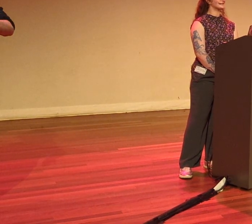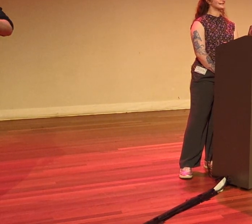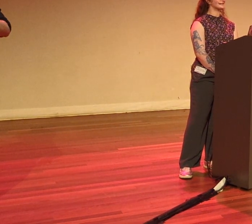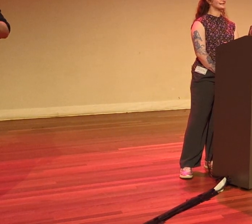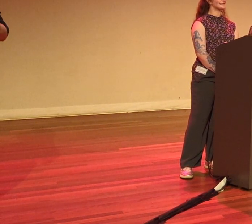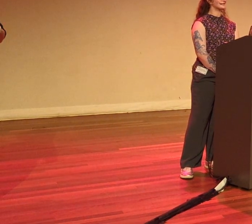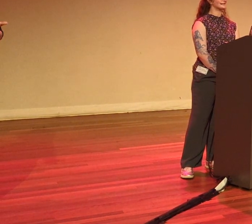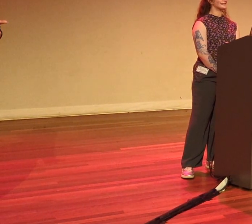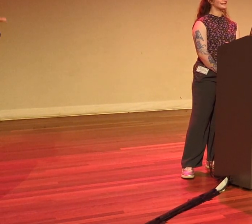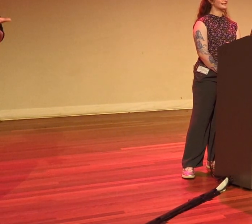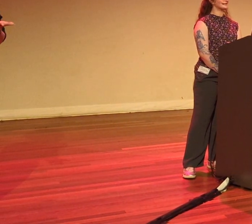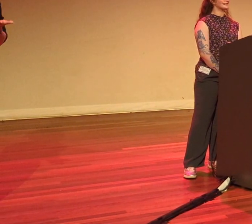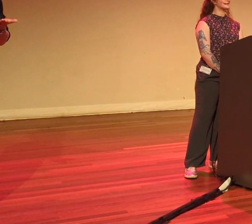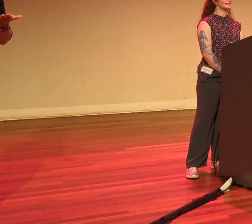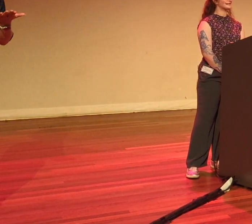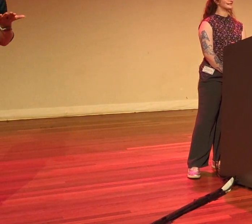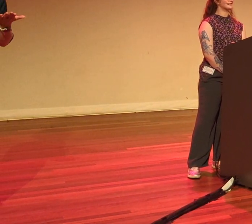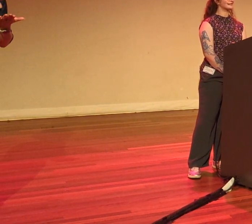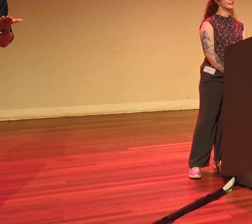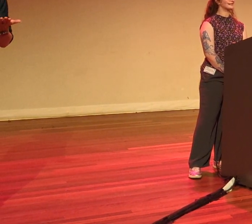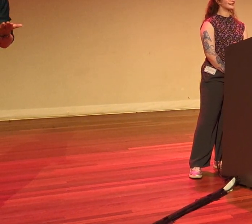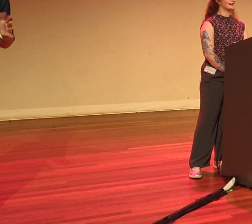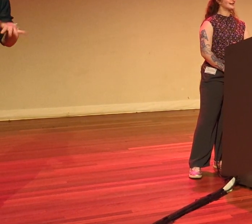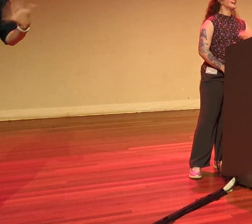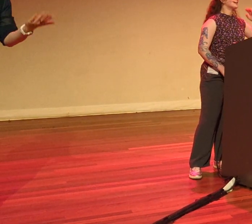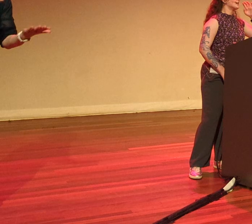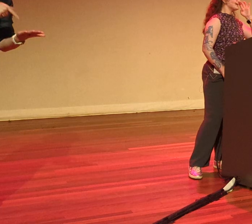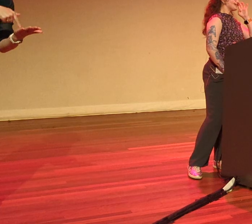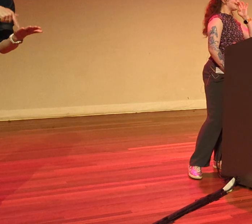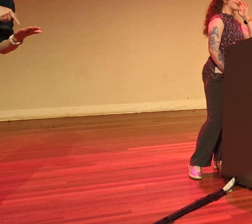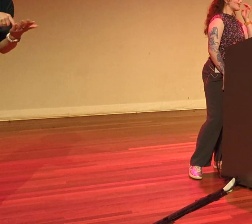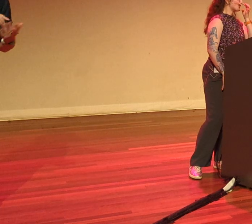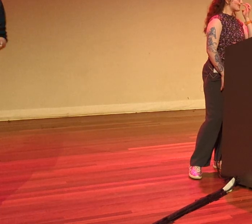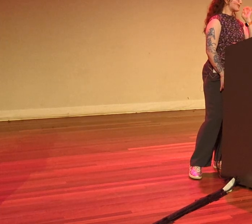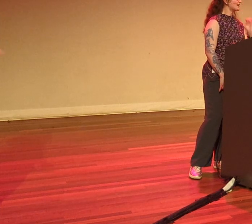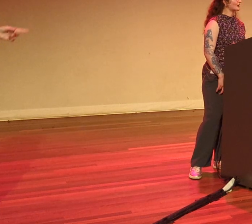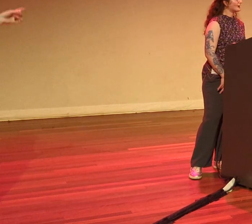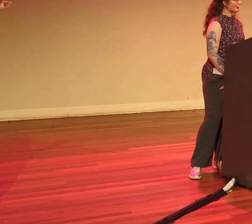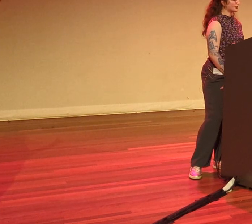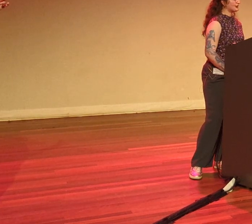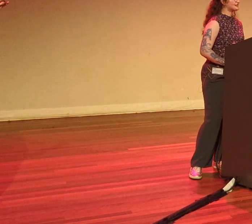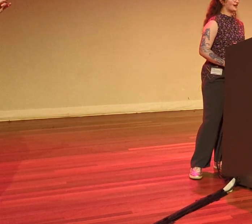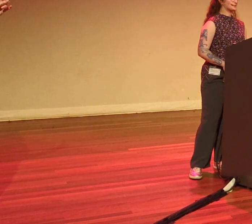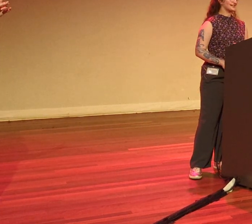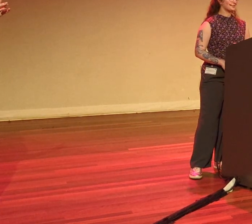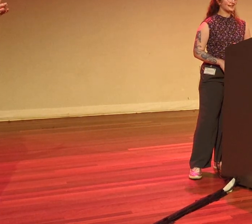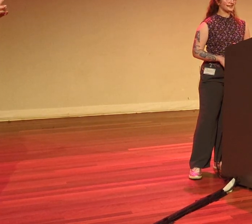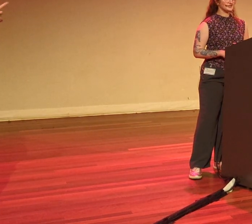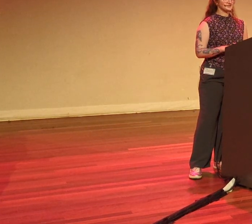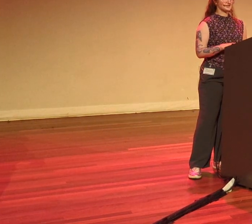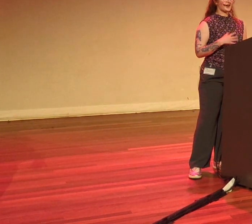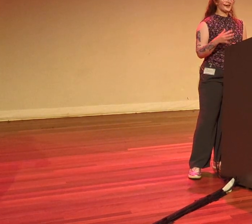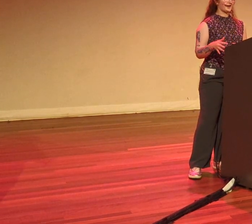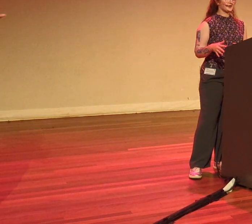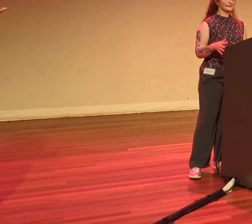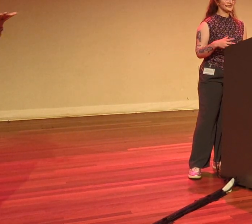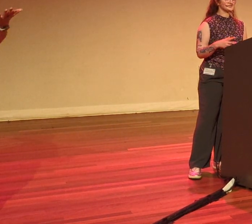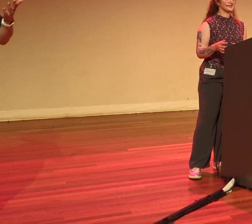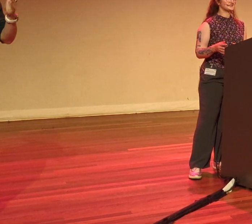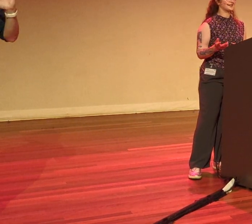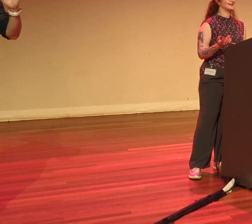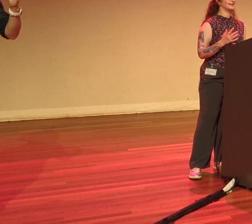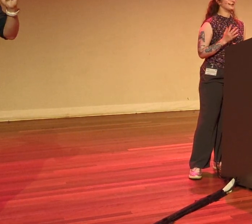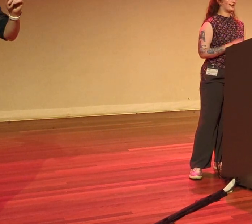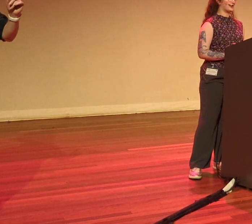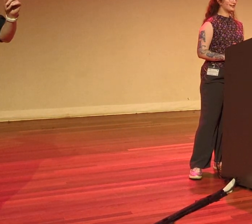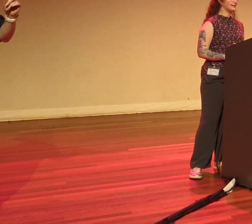interrelability on segmentation. How did you actually quantify that? So the way that I evaluated timestamping is I have this